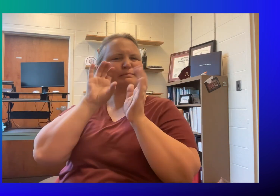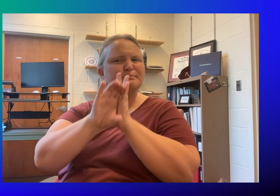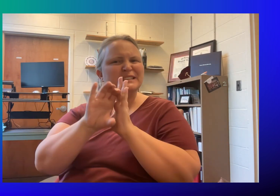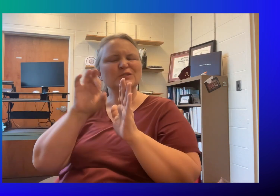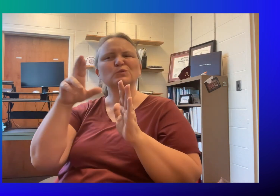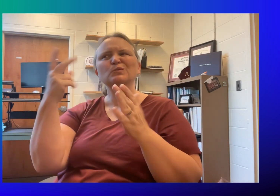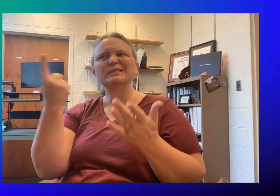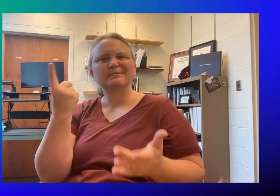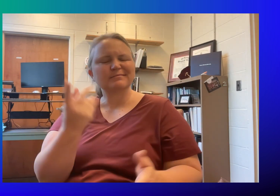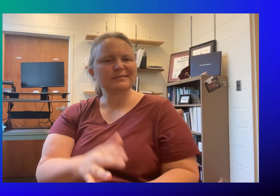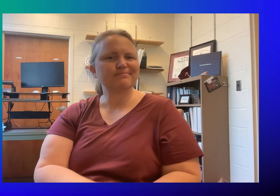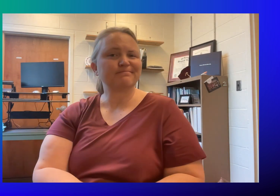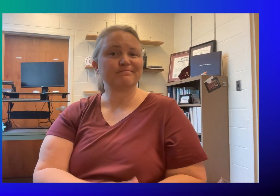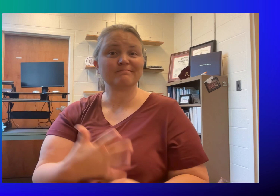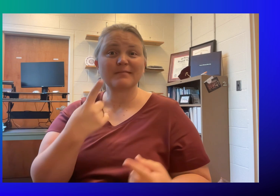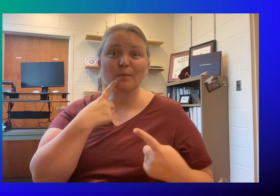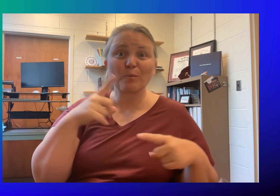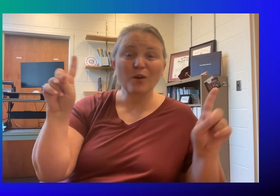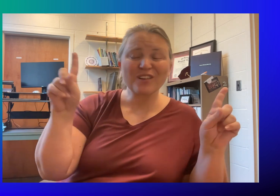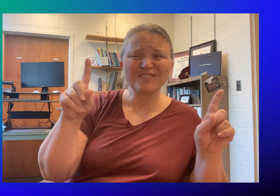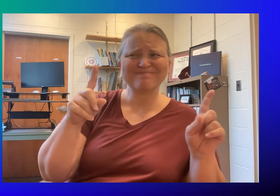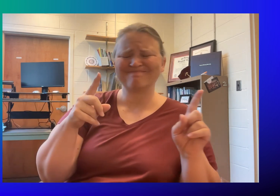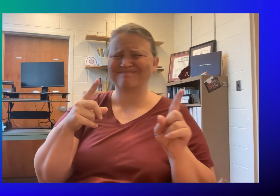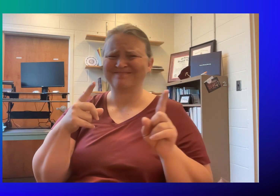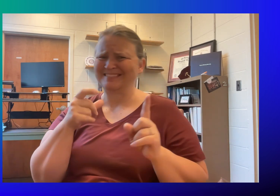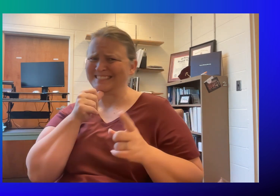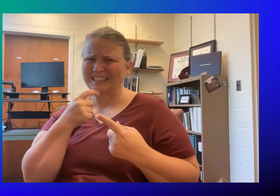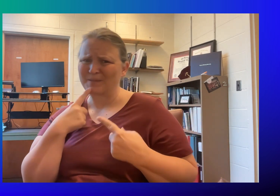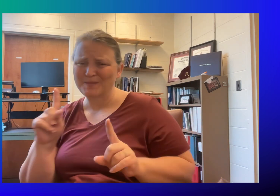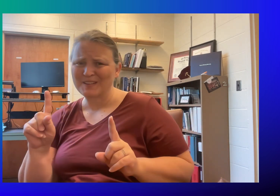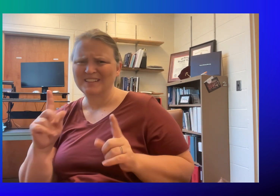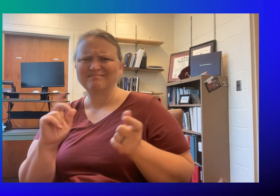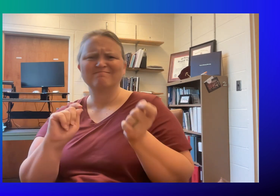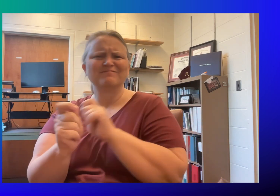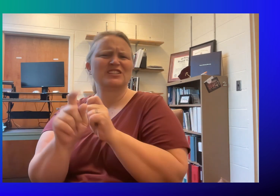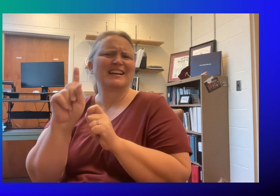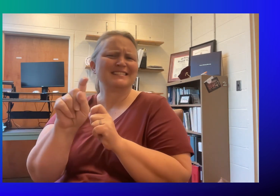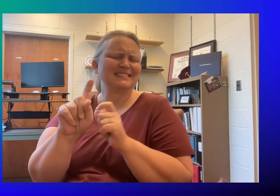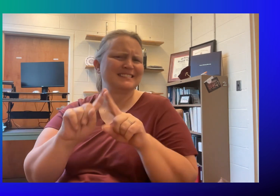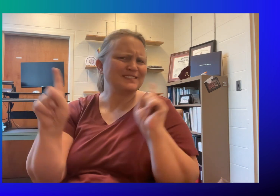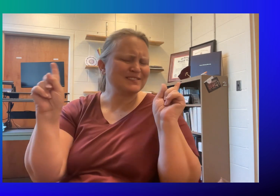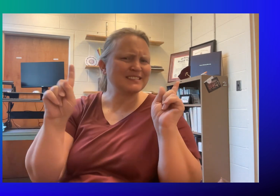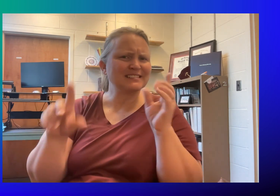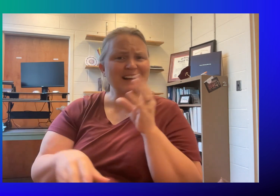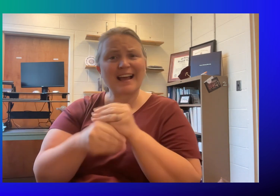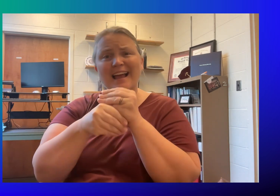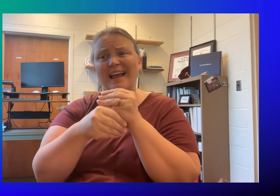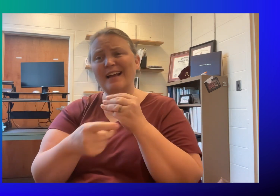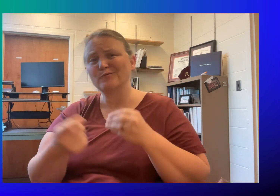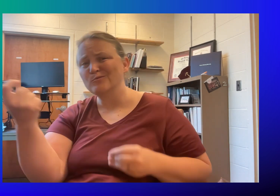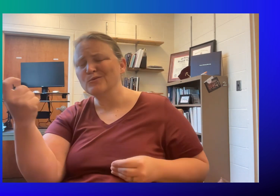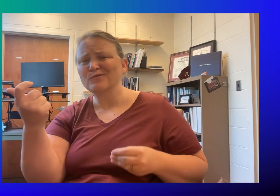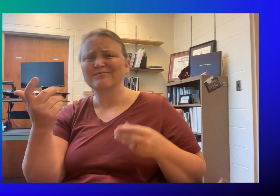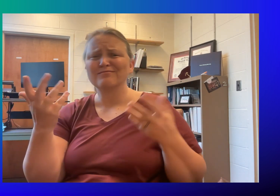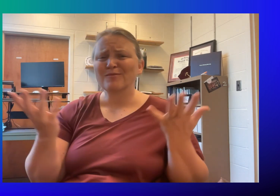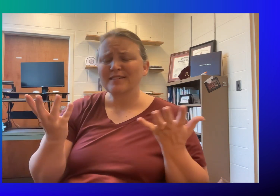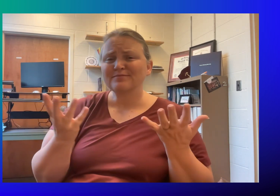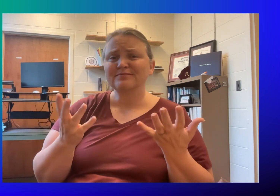something else? So think about what is working, what is not working. What do you need to change? What do you need to add? What do you need to get rid of?